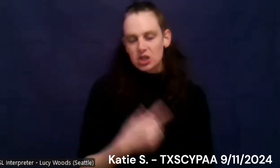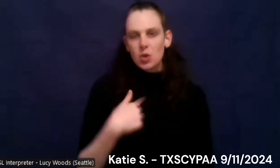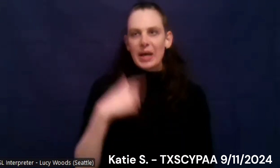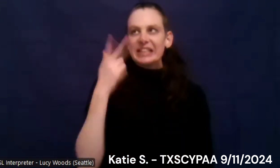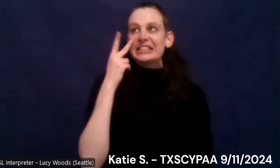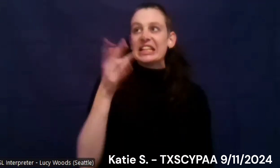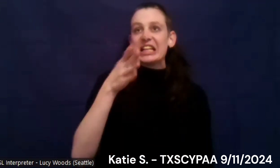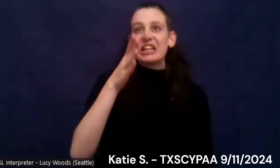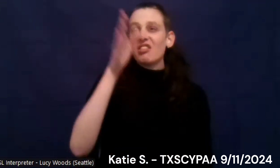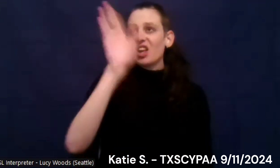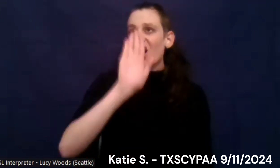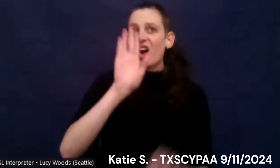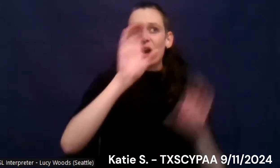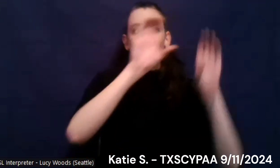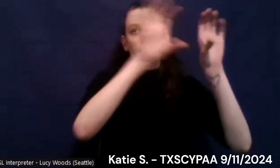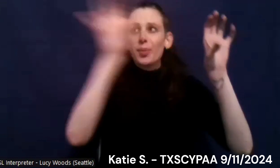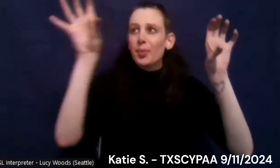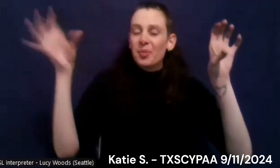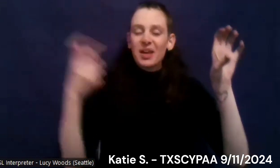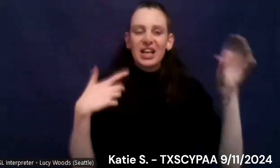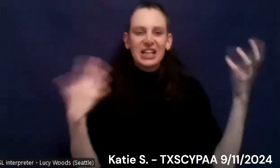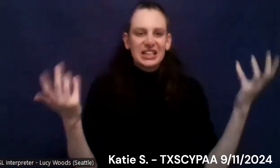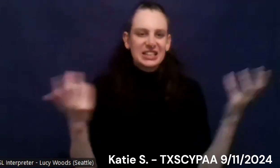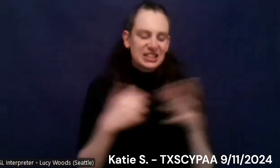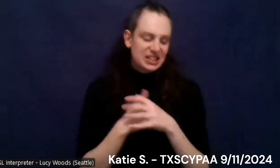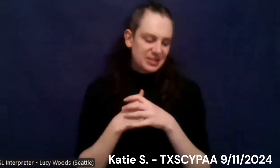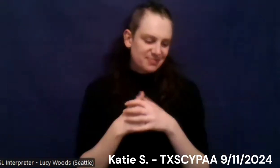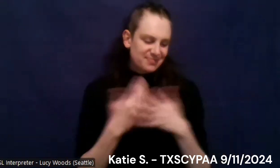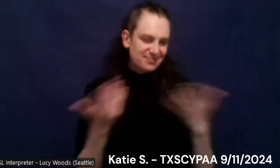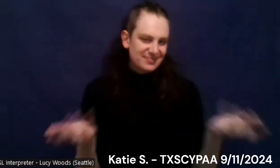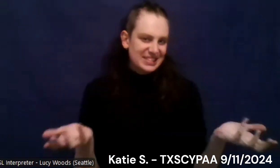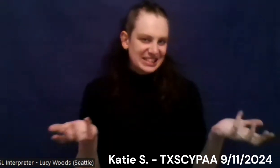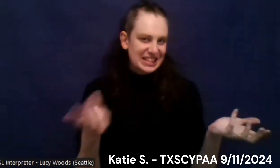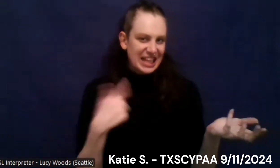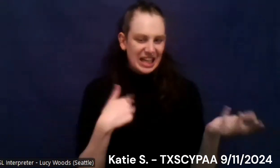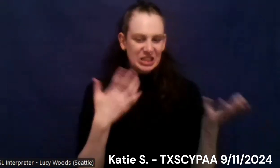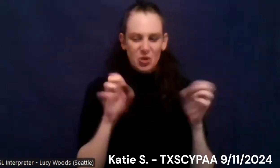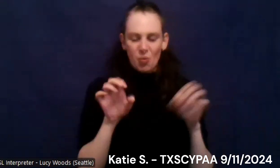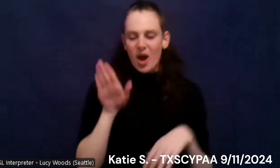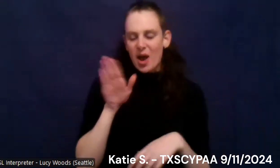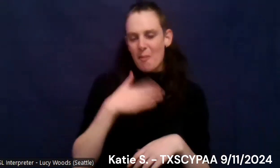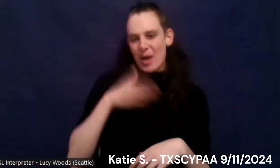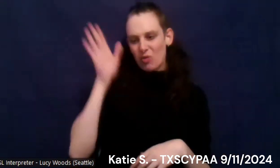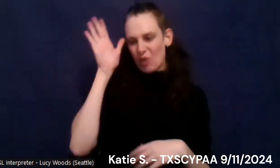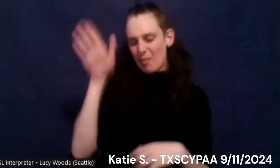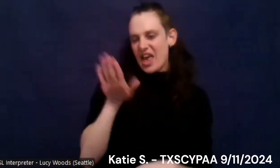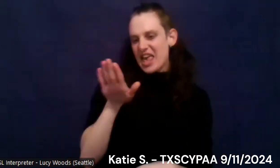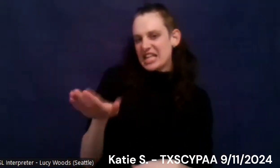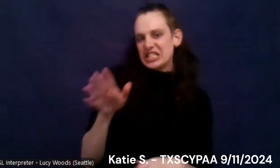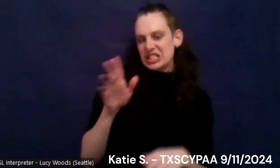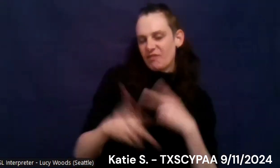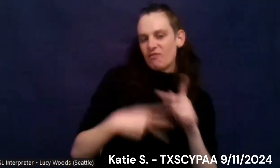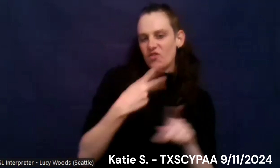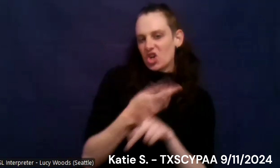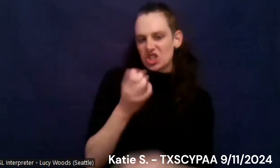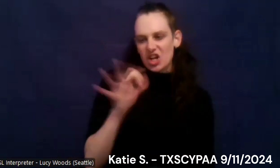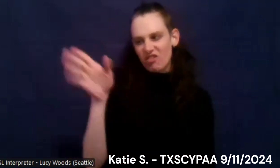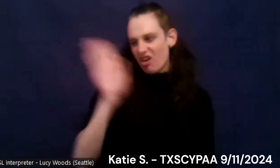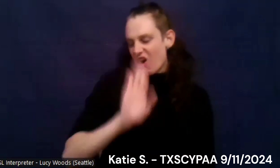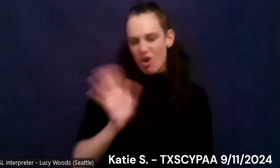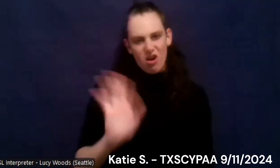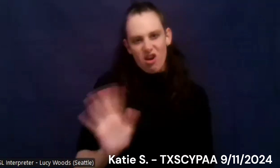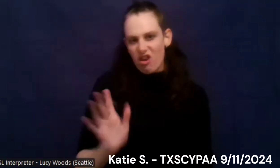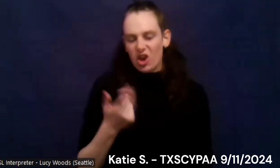God everywhere, I was kind of like, okay, why I don't want his version of God. And so